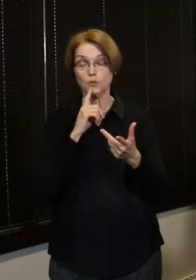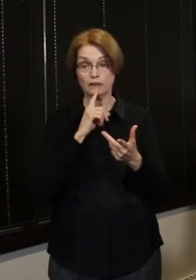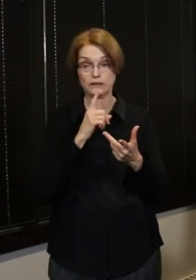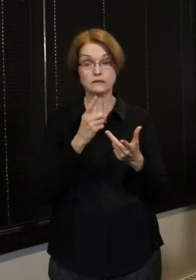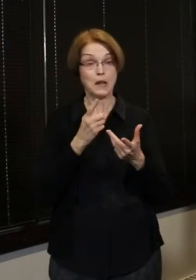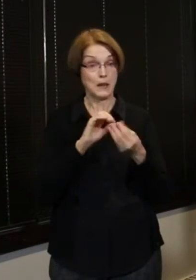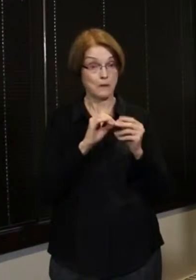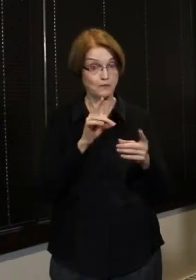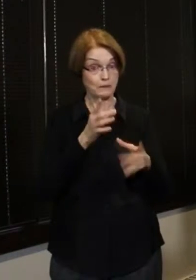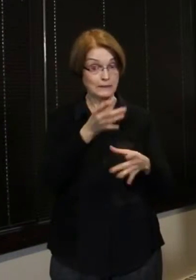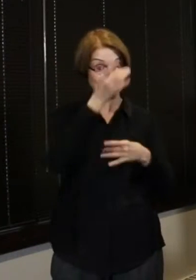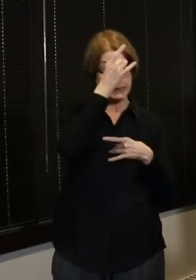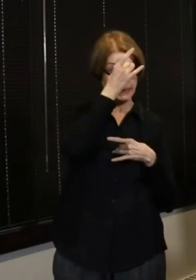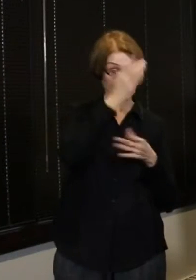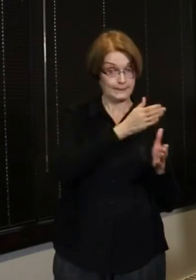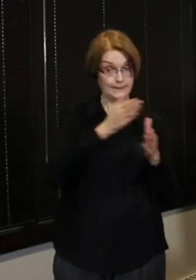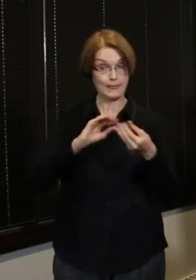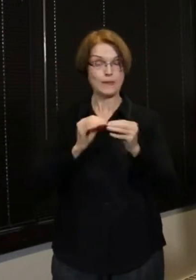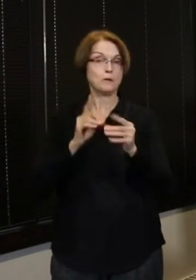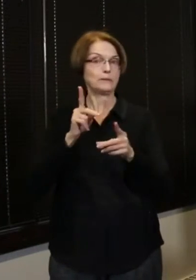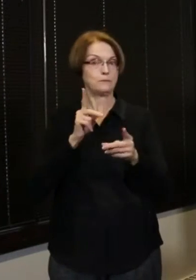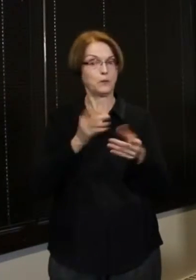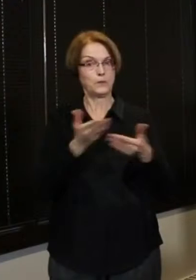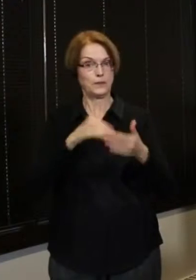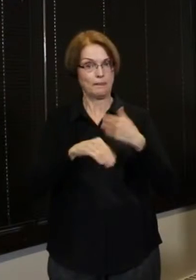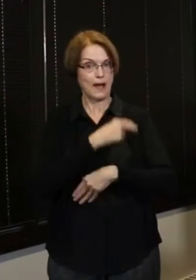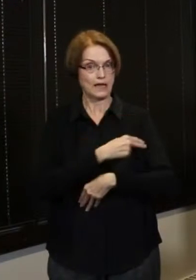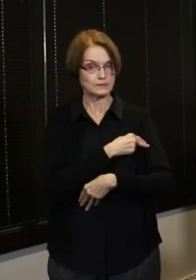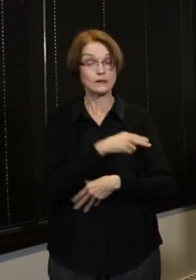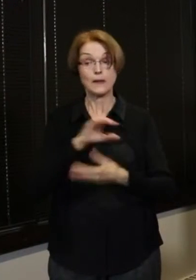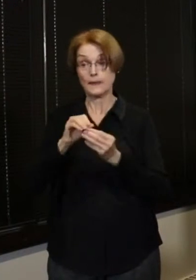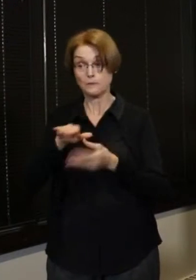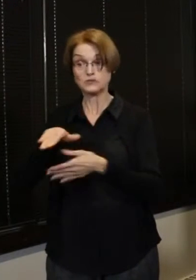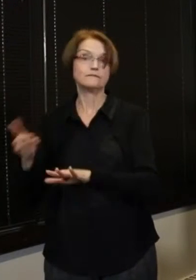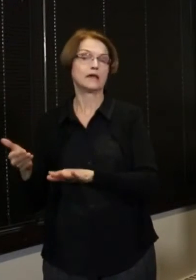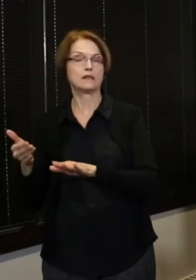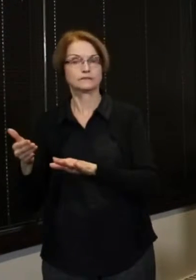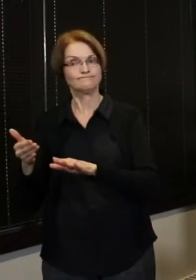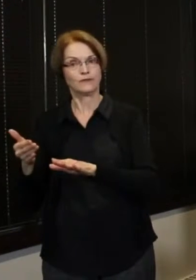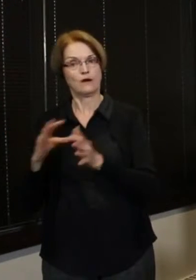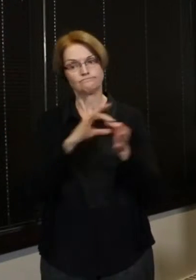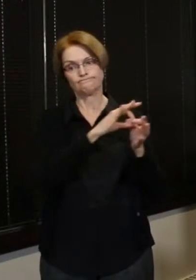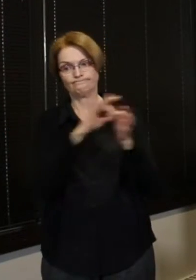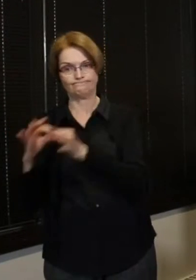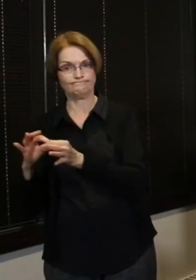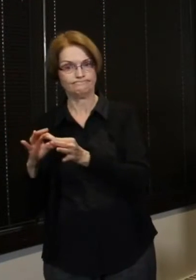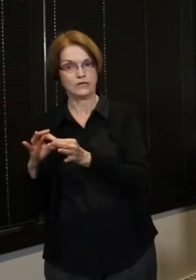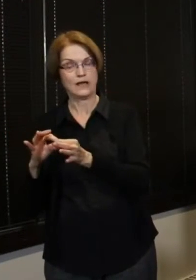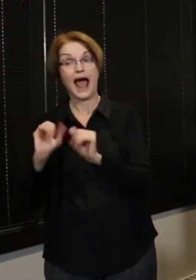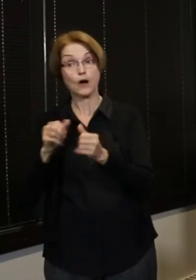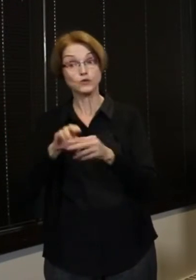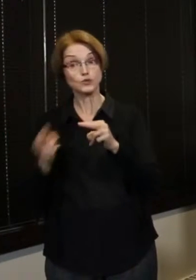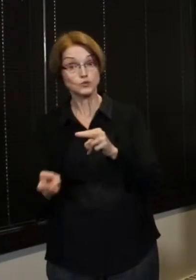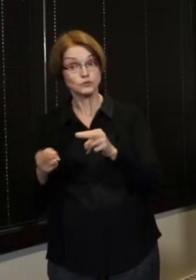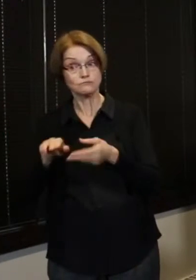track. So the key to reducing all of these is to reduce the cases out in the community.